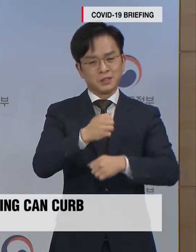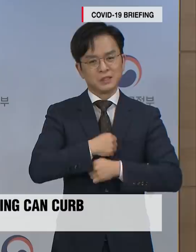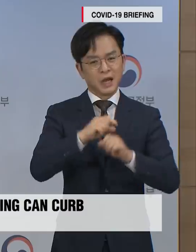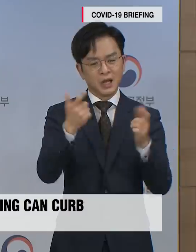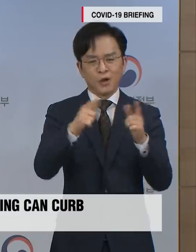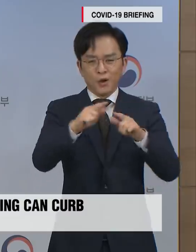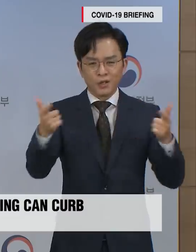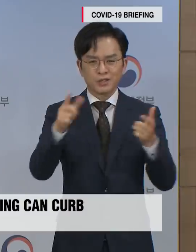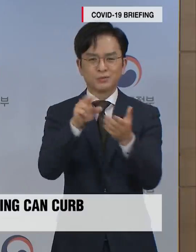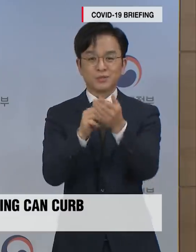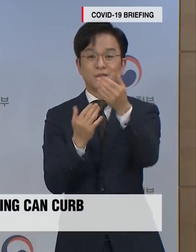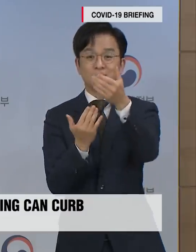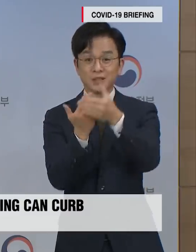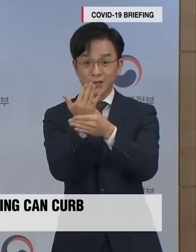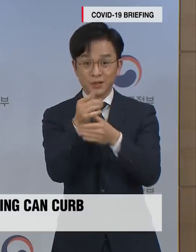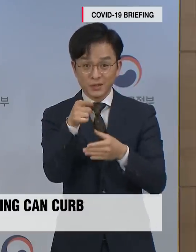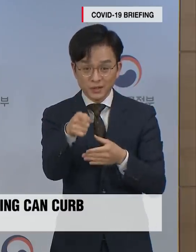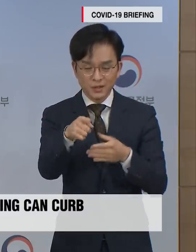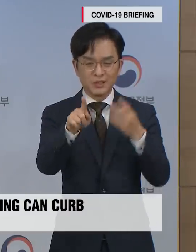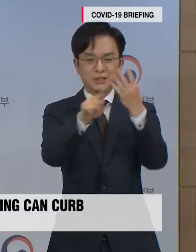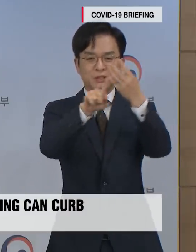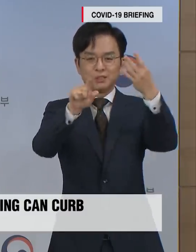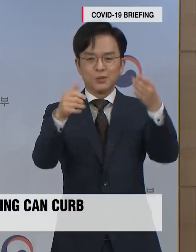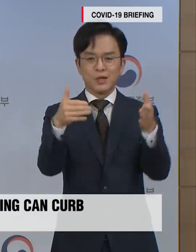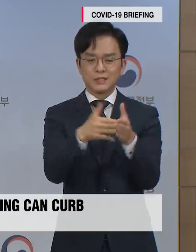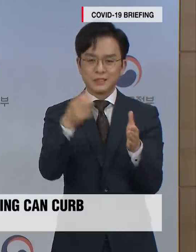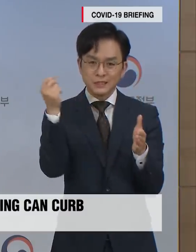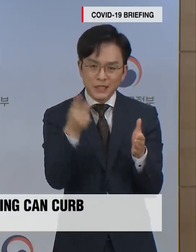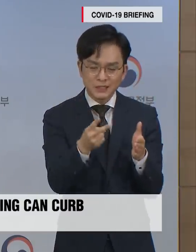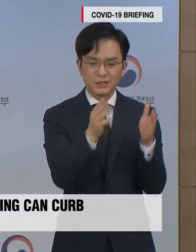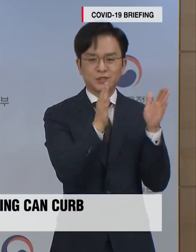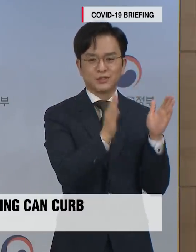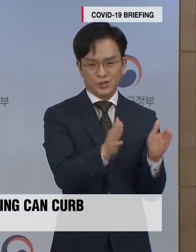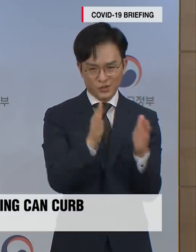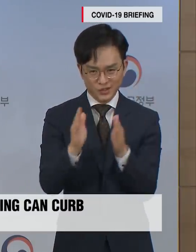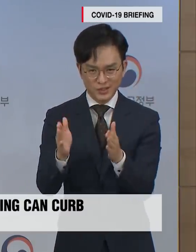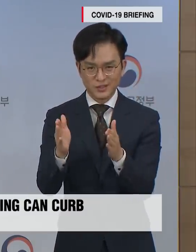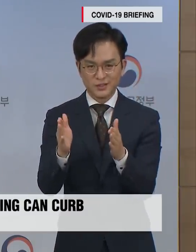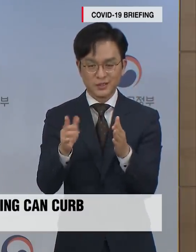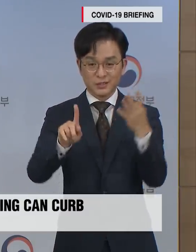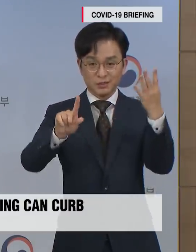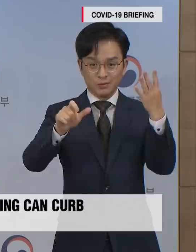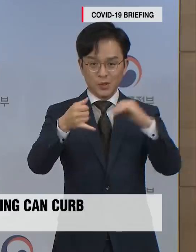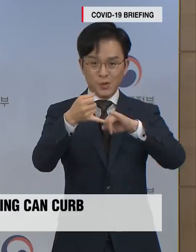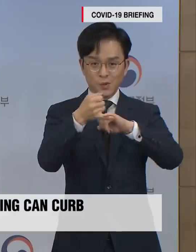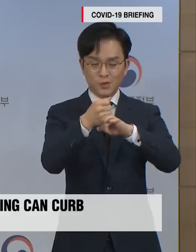has asked to make sure to carry out detailed prevention